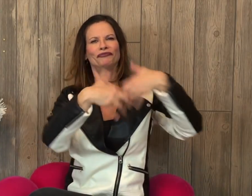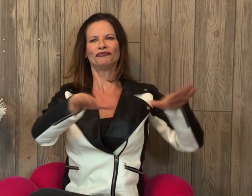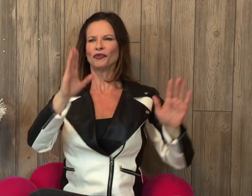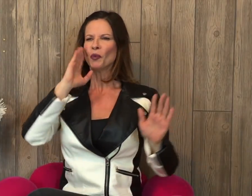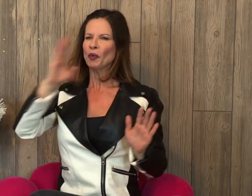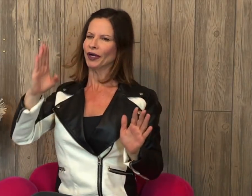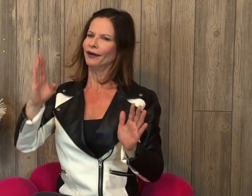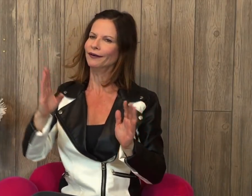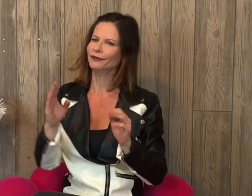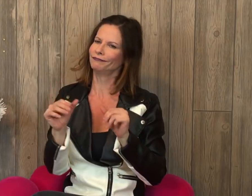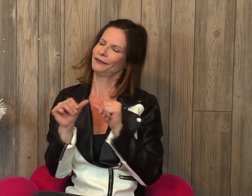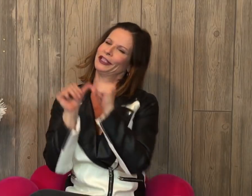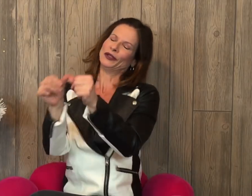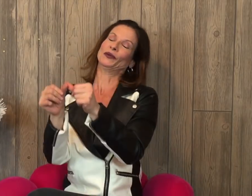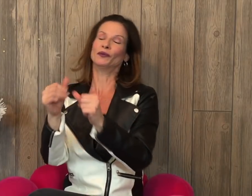last.